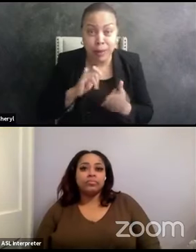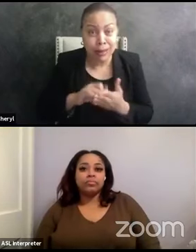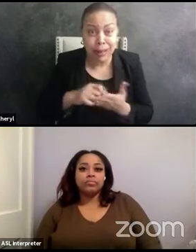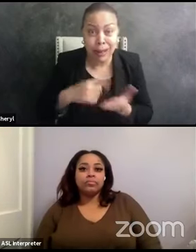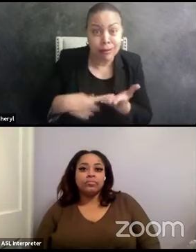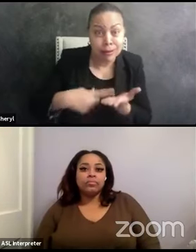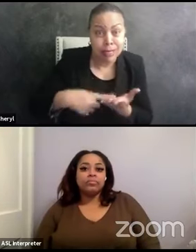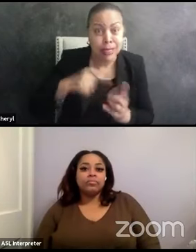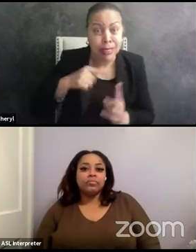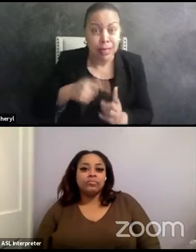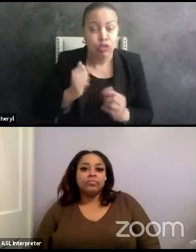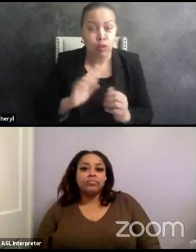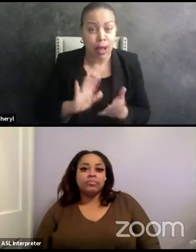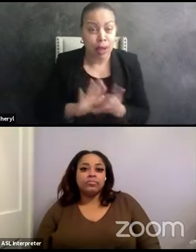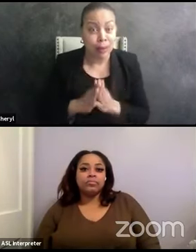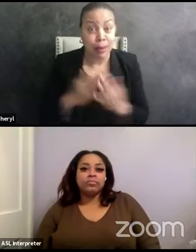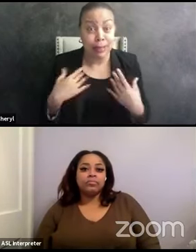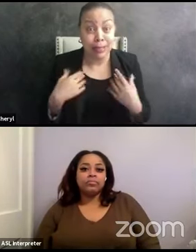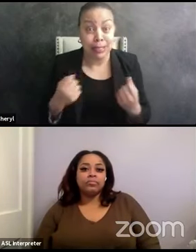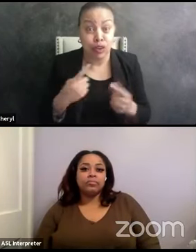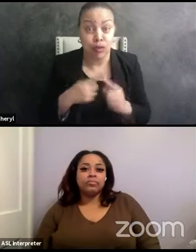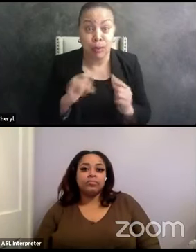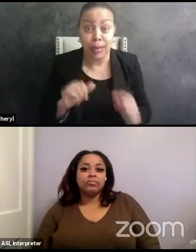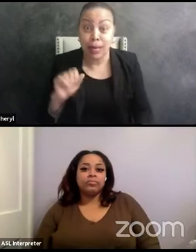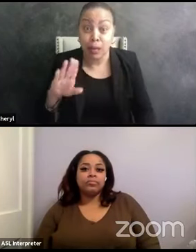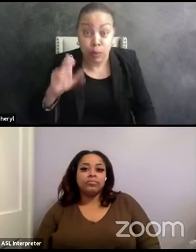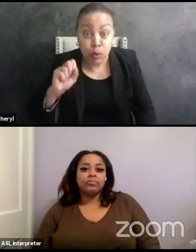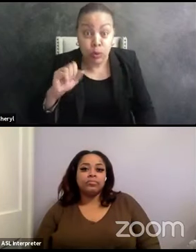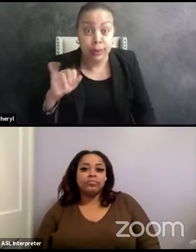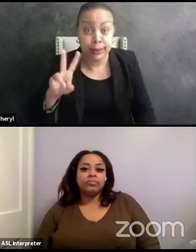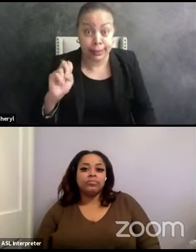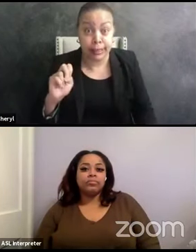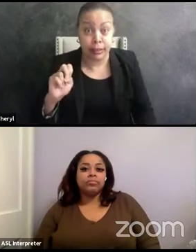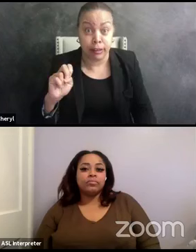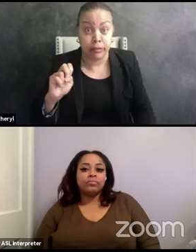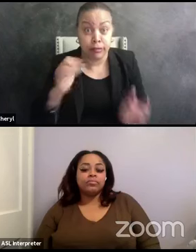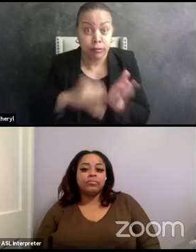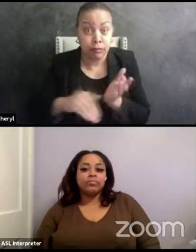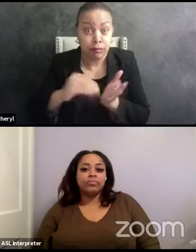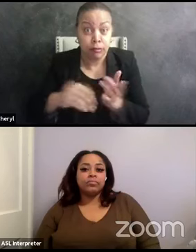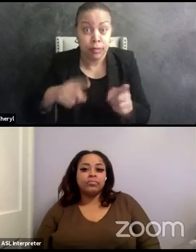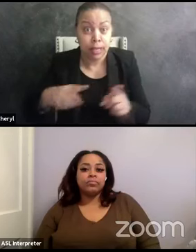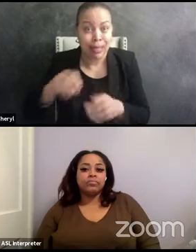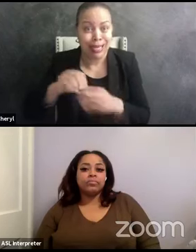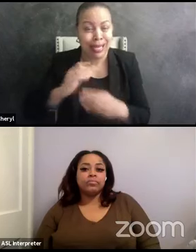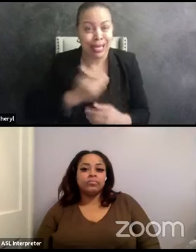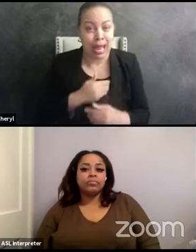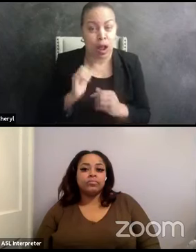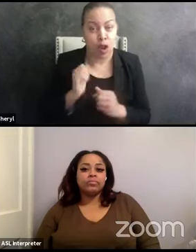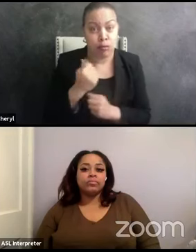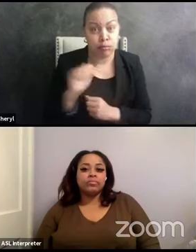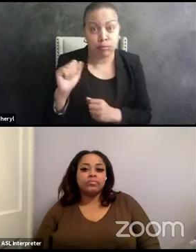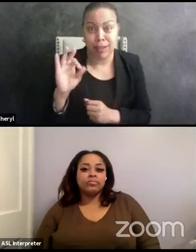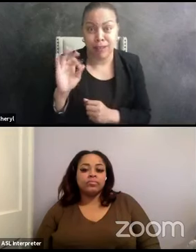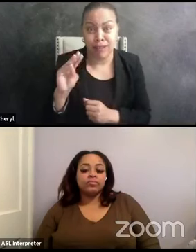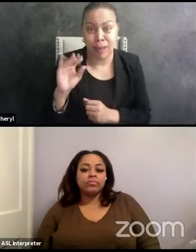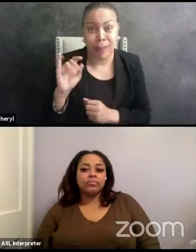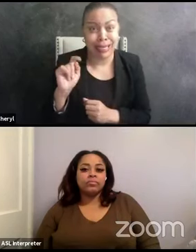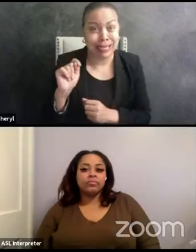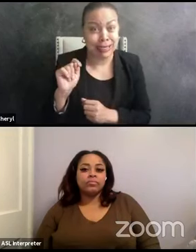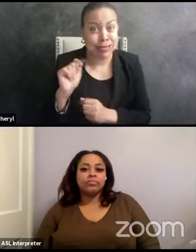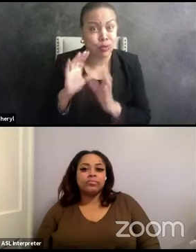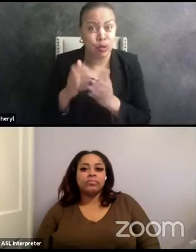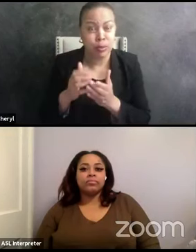for healing from that really abusive pattern in our feminist movements, we're never going to be able to eradicate it